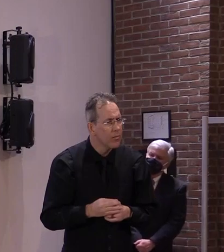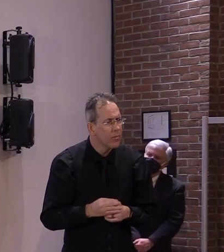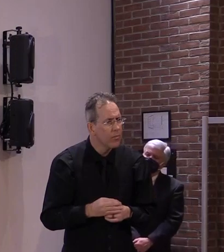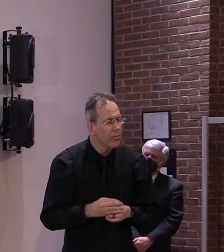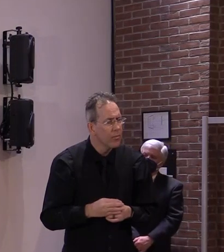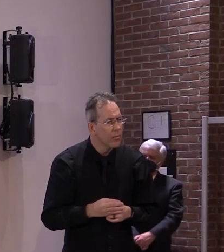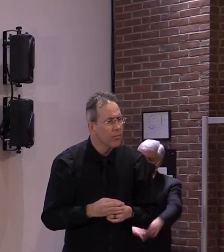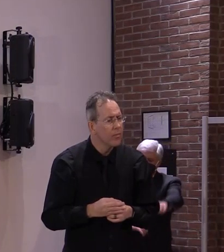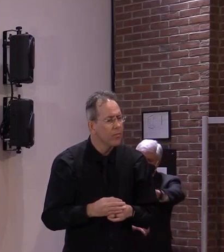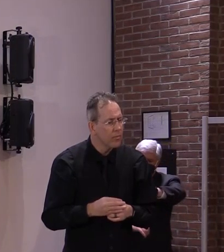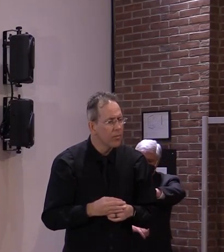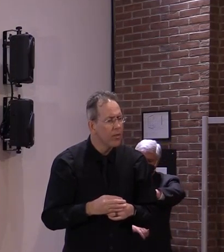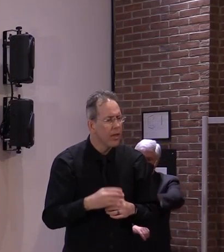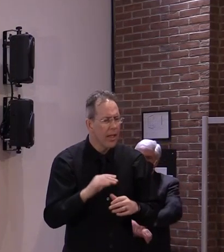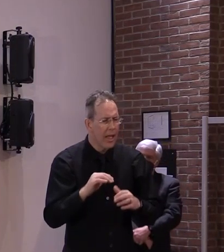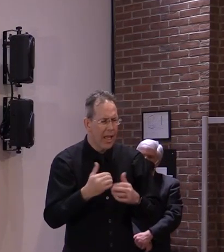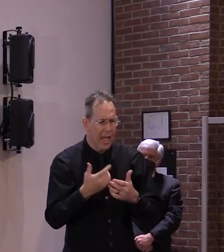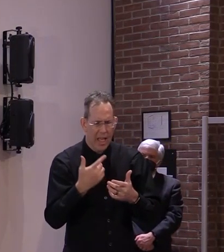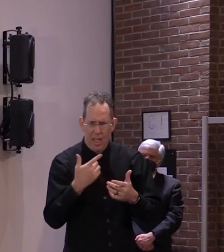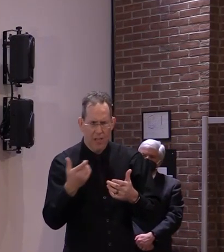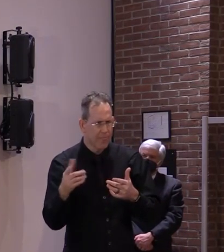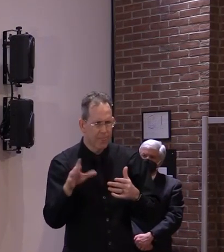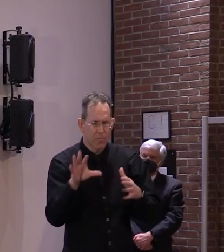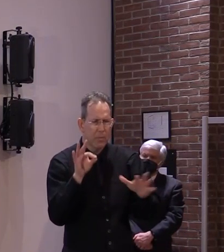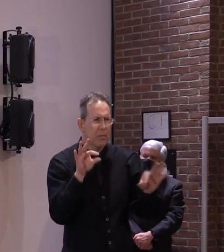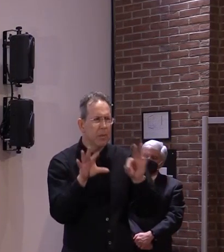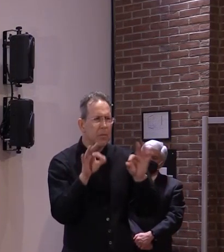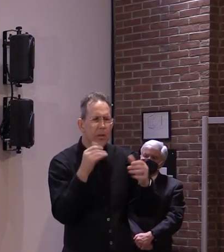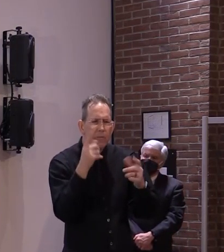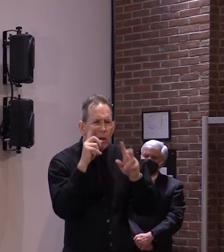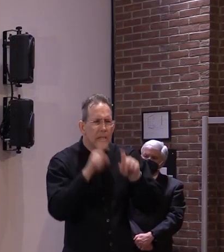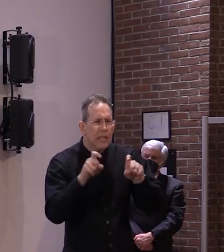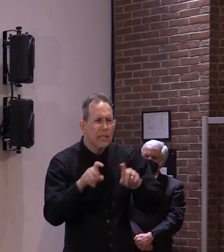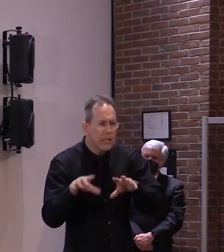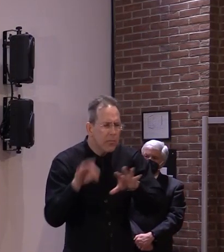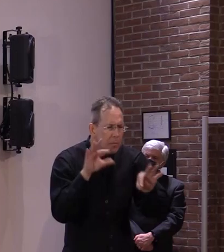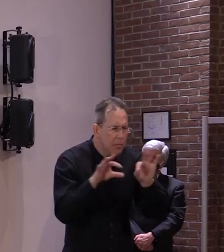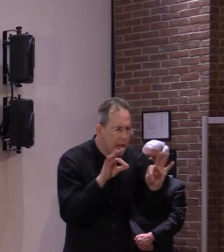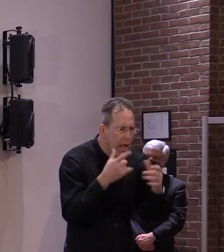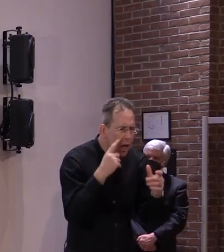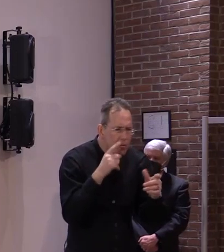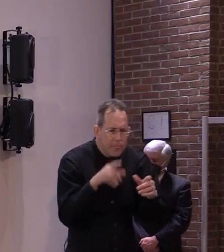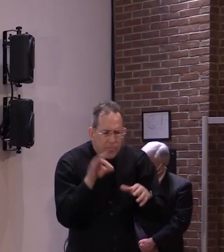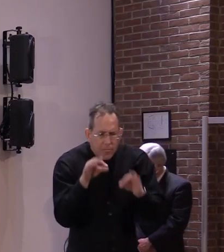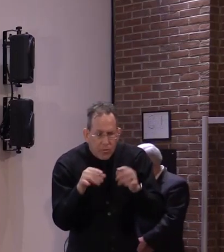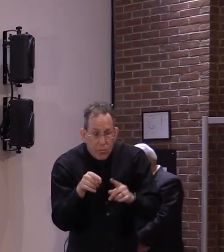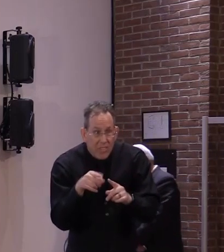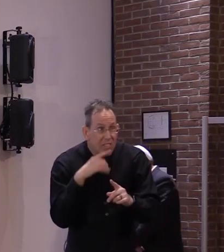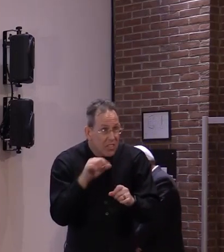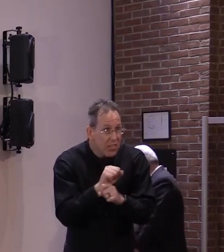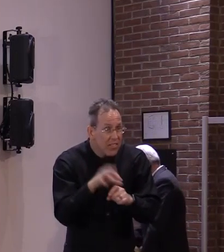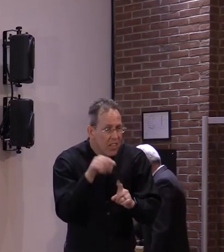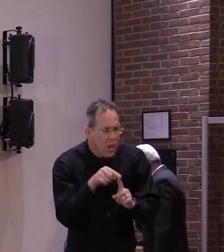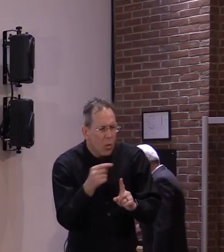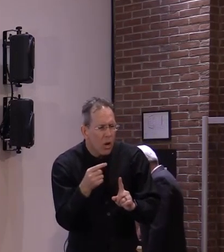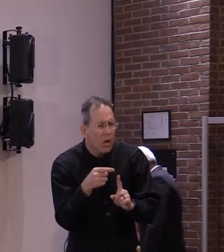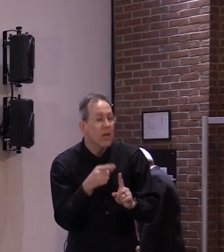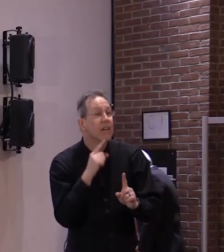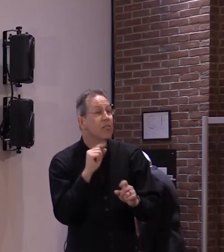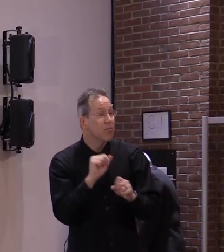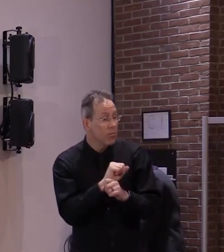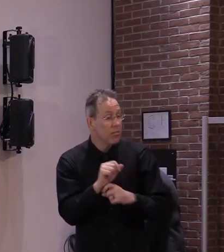samples, which would be an outbreak out of control, which would be a transmission